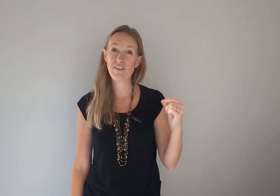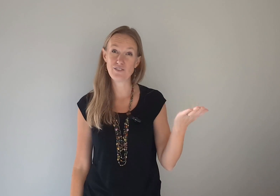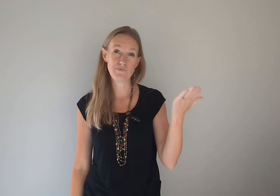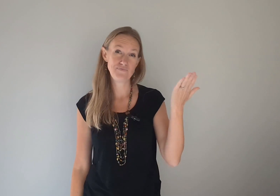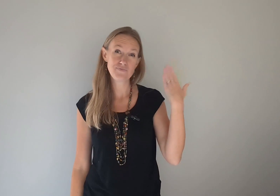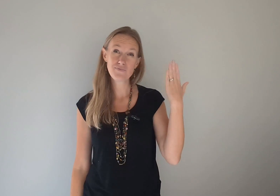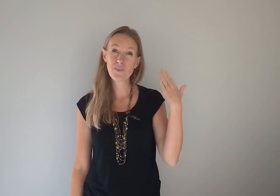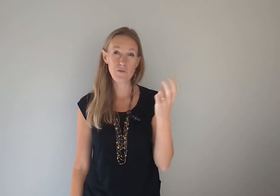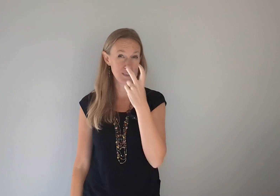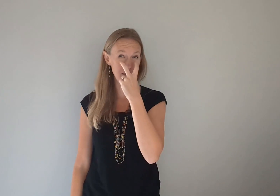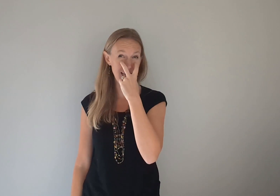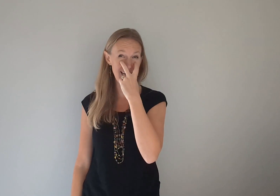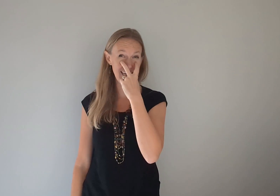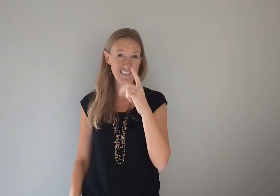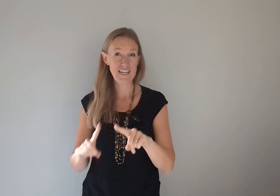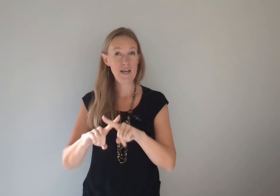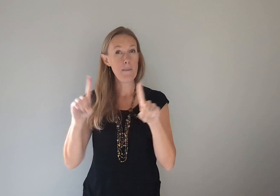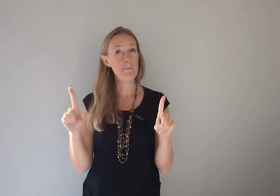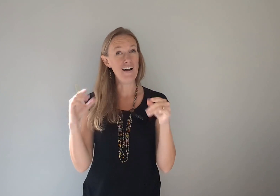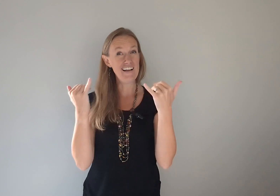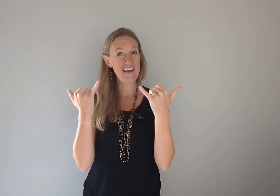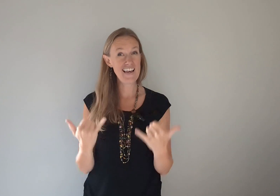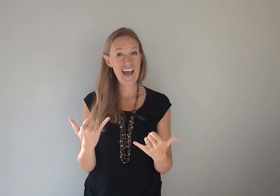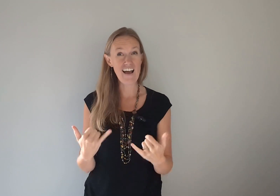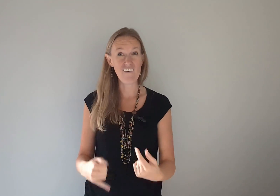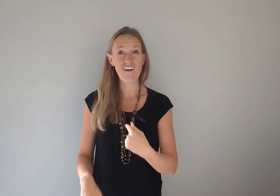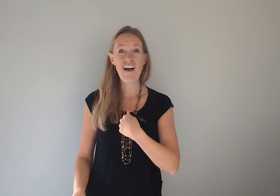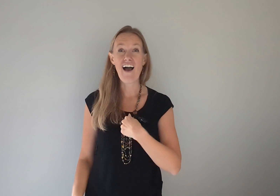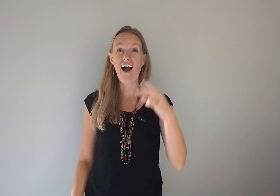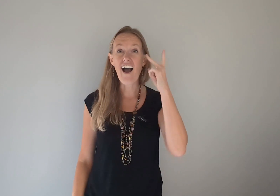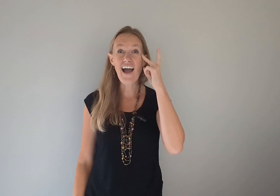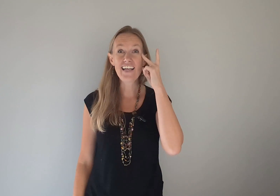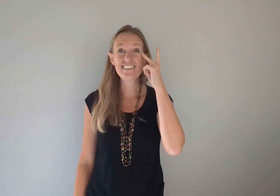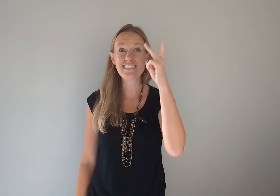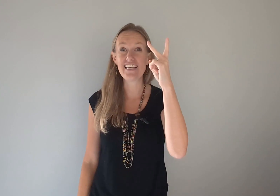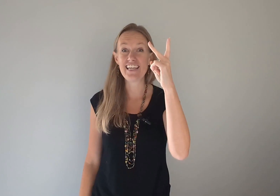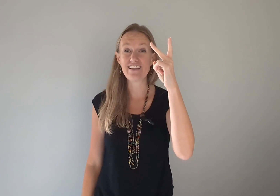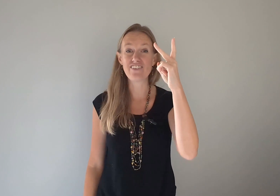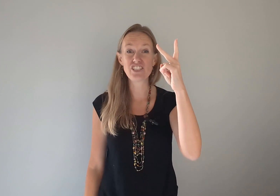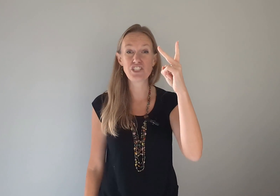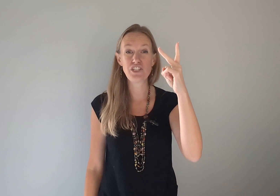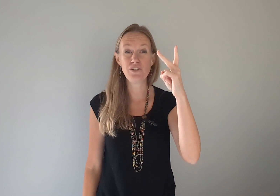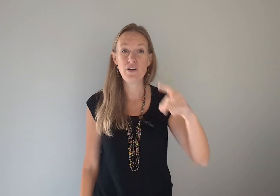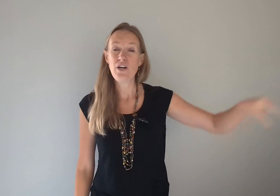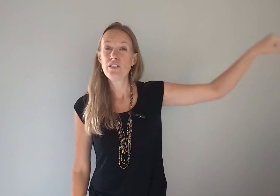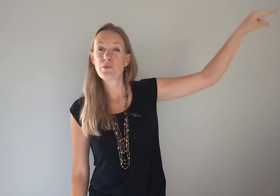found. Was blind, but now I see. And then verse 2,